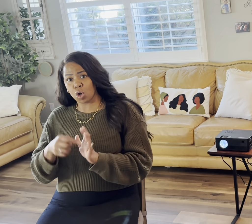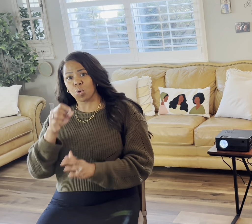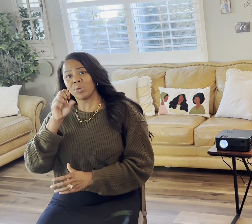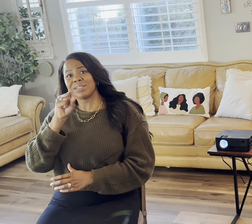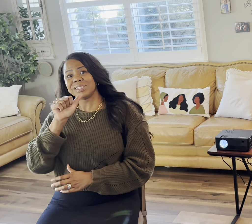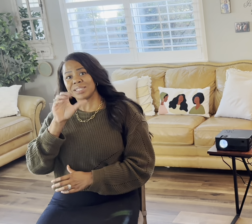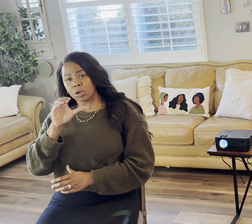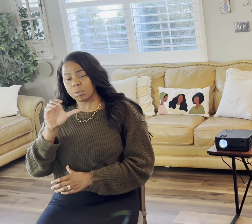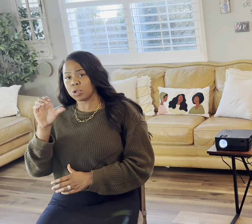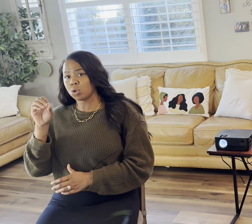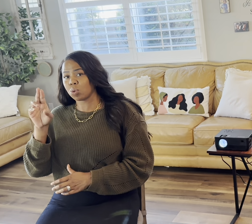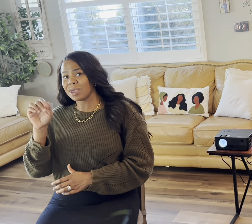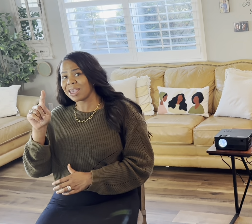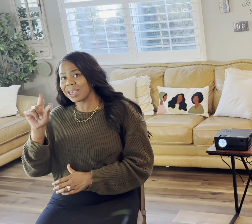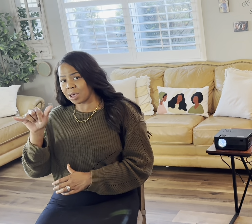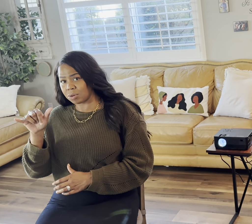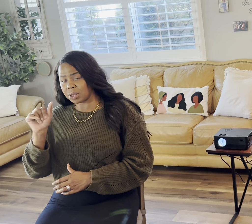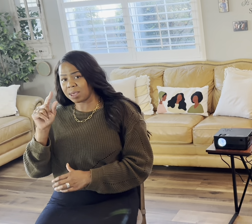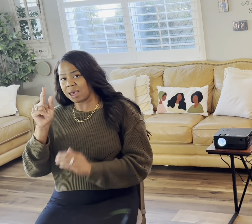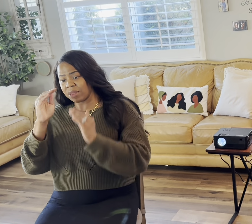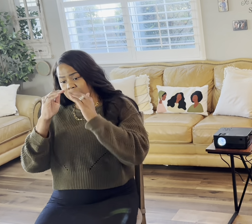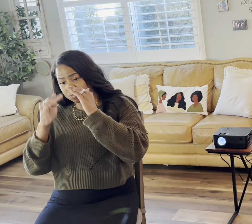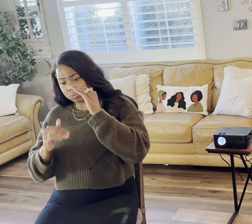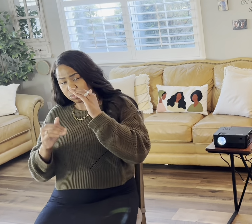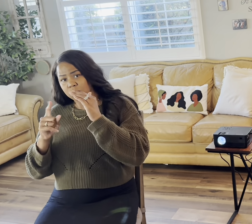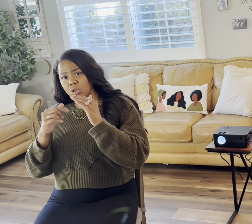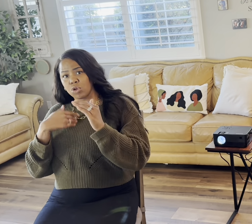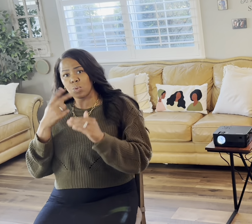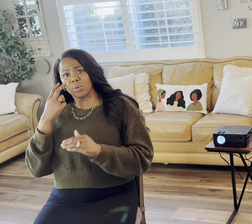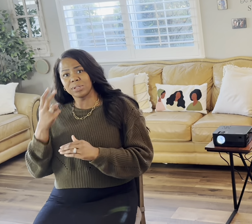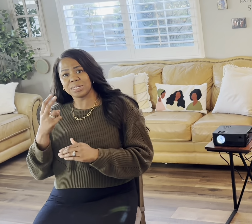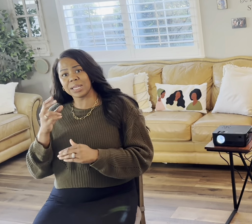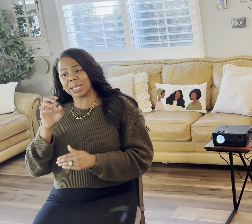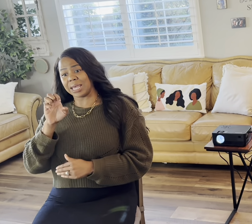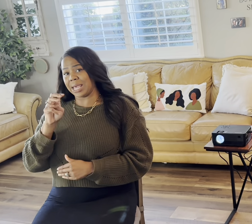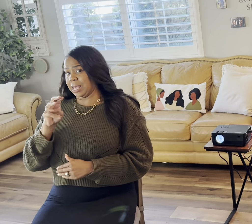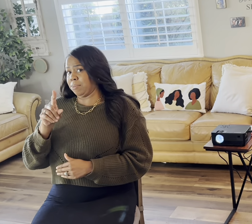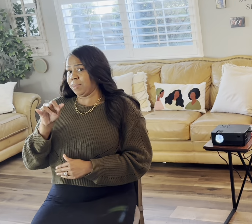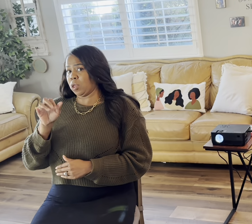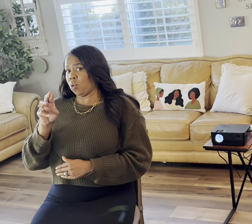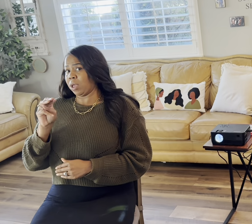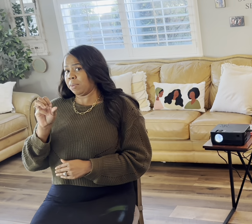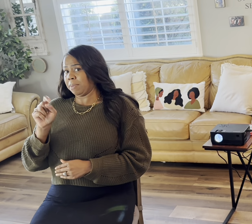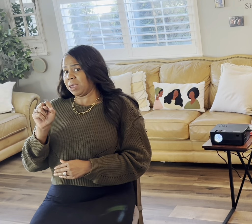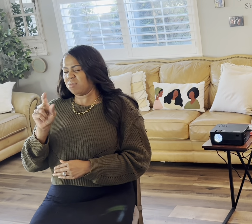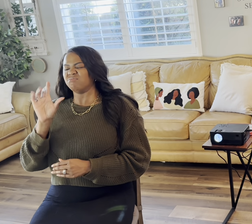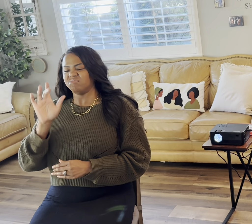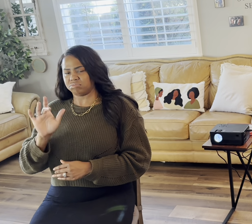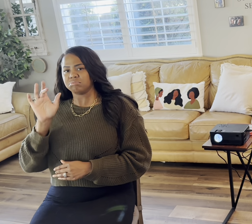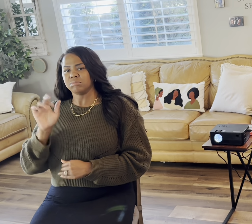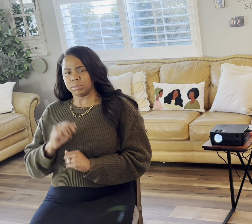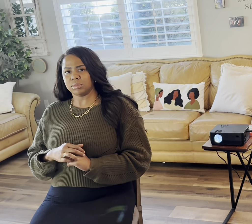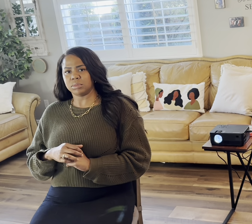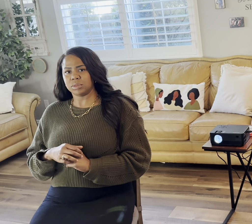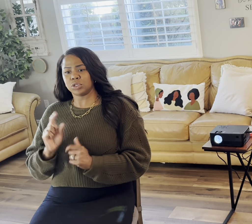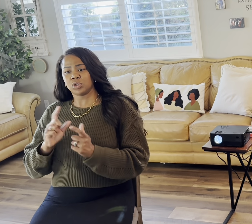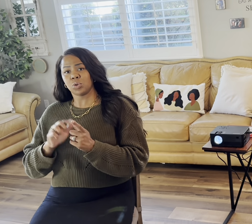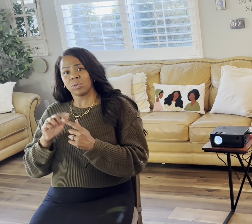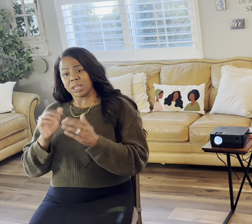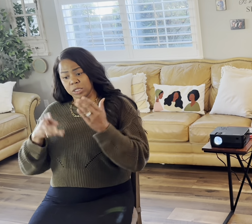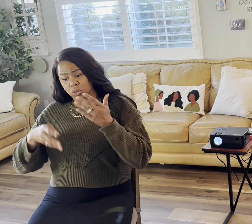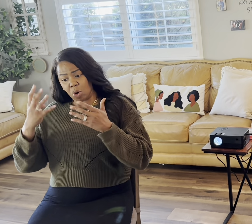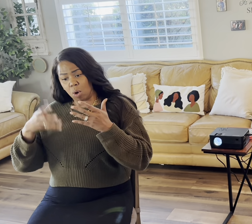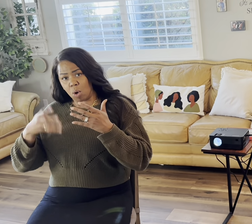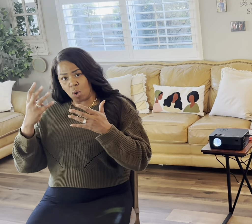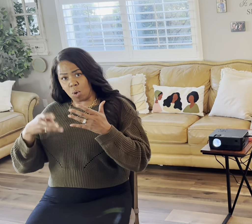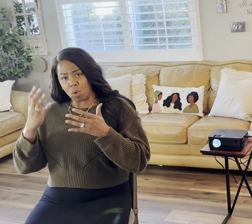County. Underneath, you will see the heading, Employment. This is where you want to start. So then scroll down